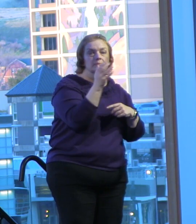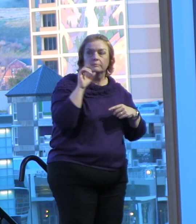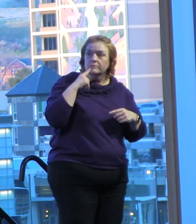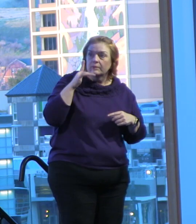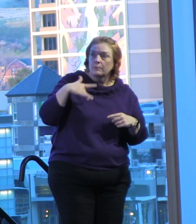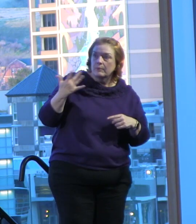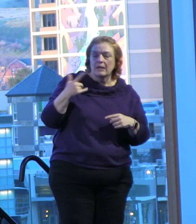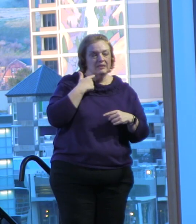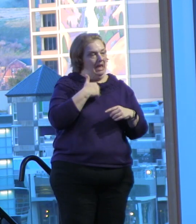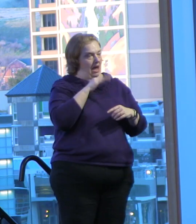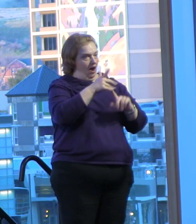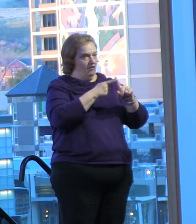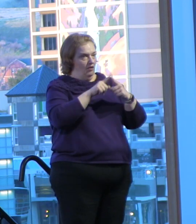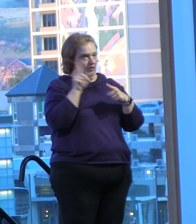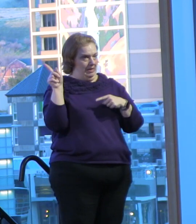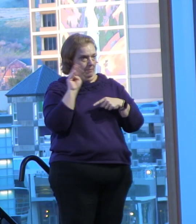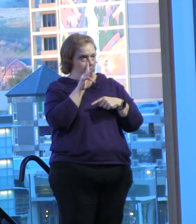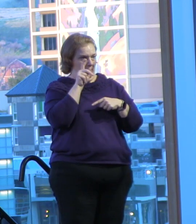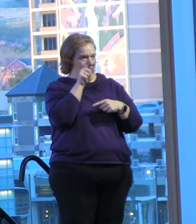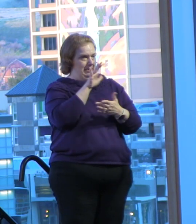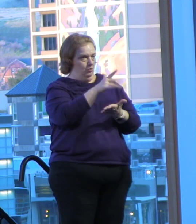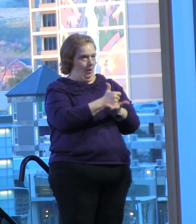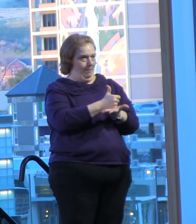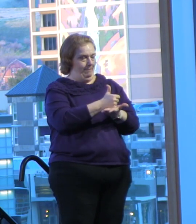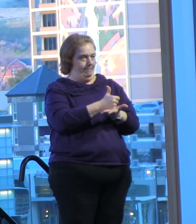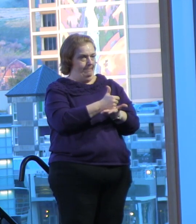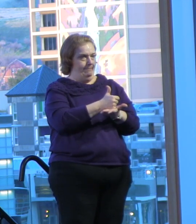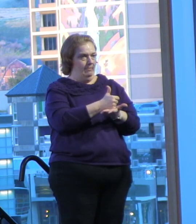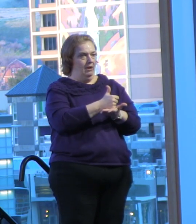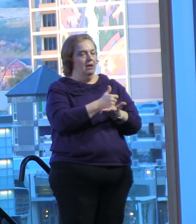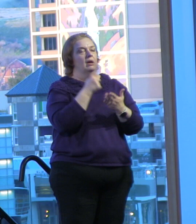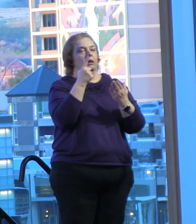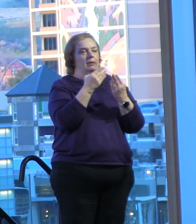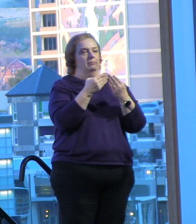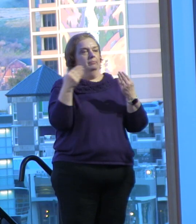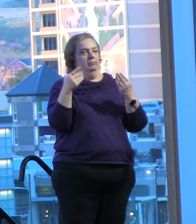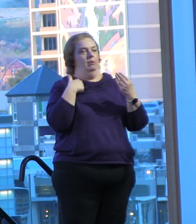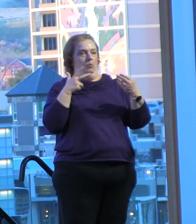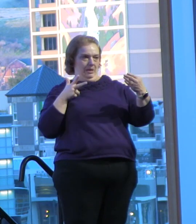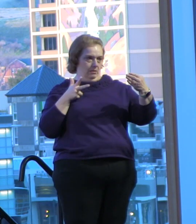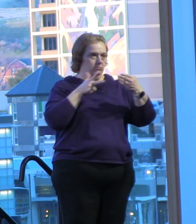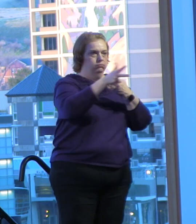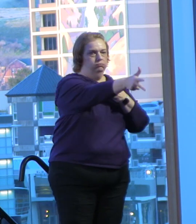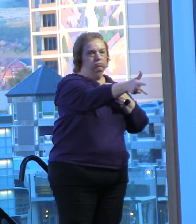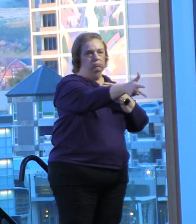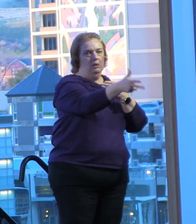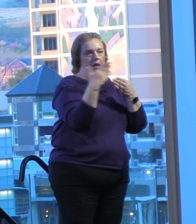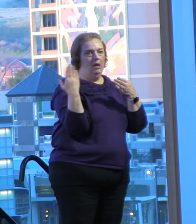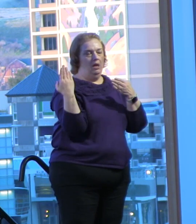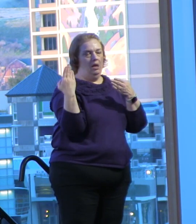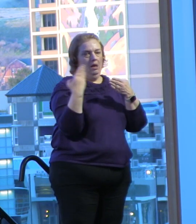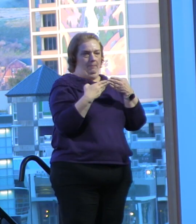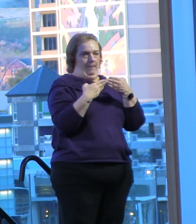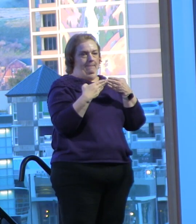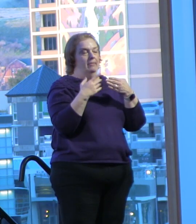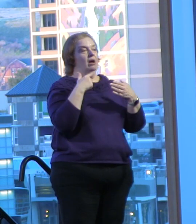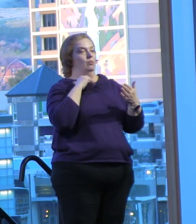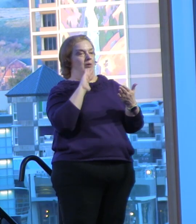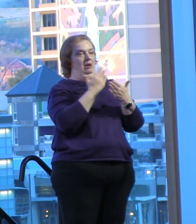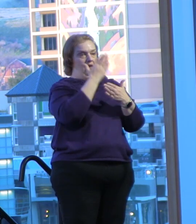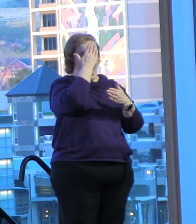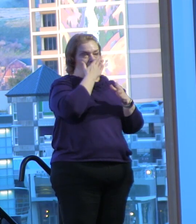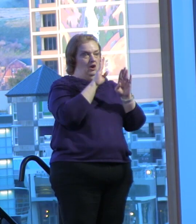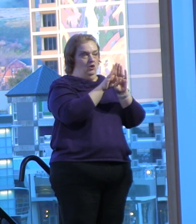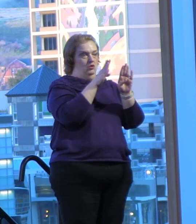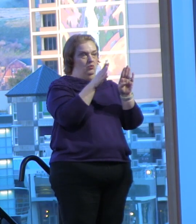"I have your friend Mike here. He needs your help." They open the gate, and we drive through. And as soon as we get to the front door, I